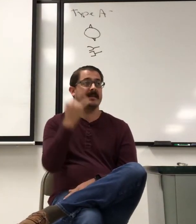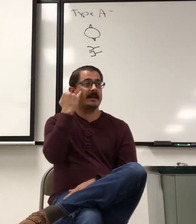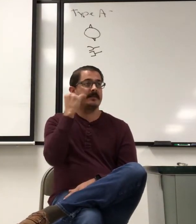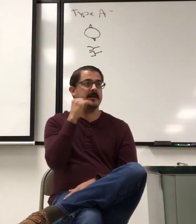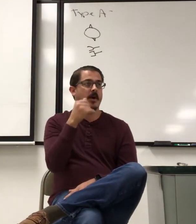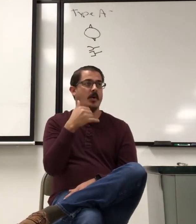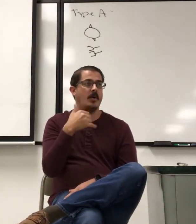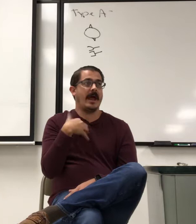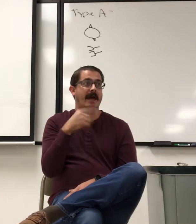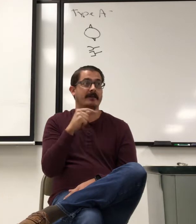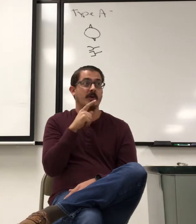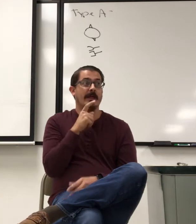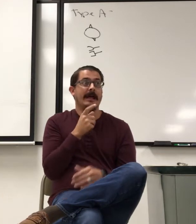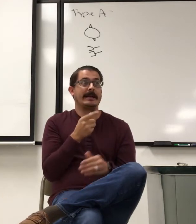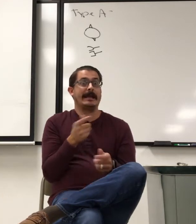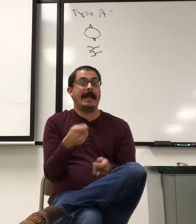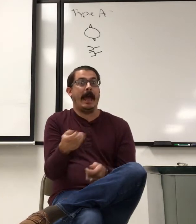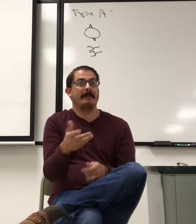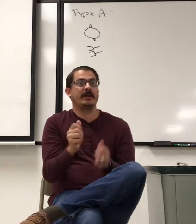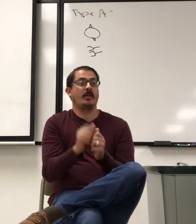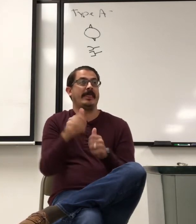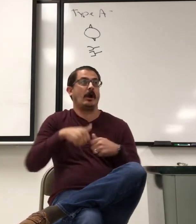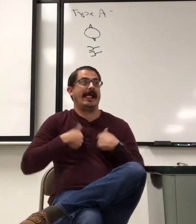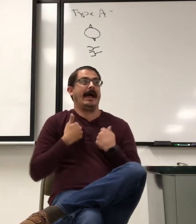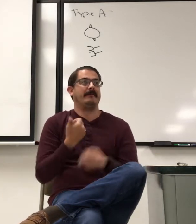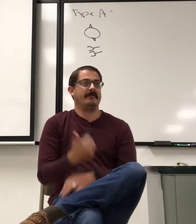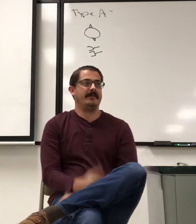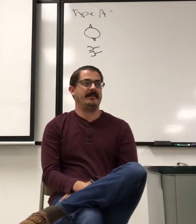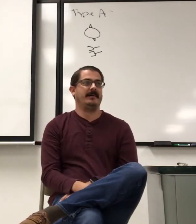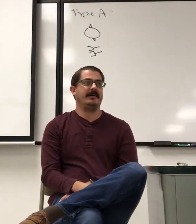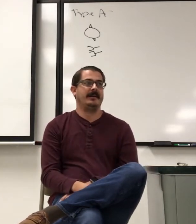it, you're gambling with their life, right?